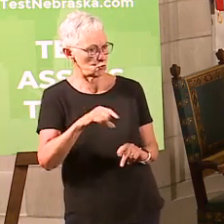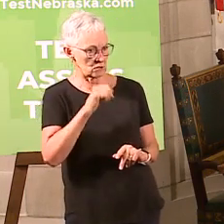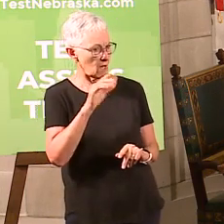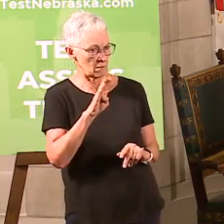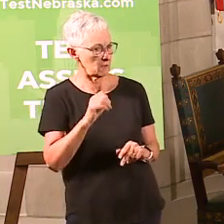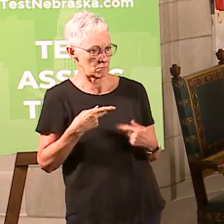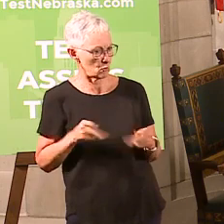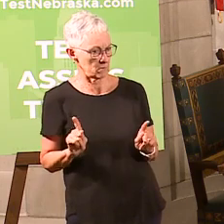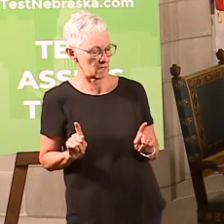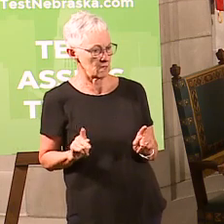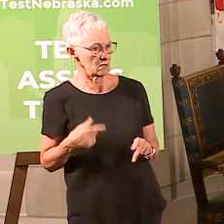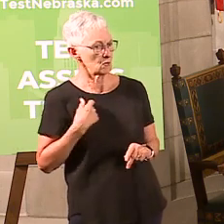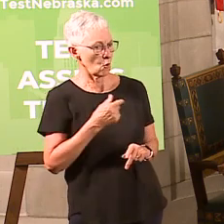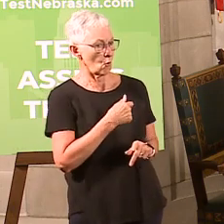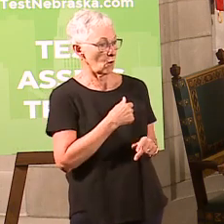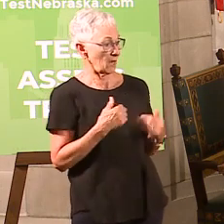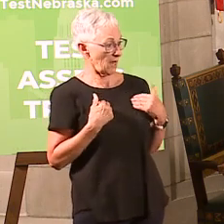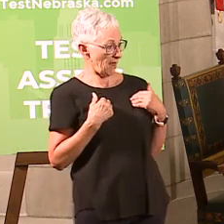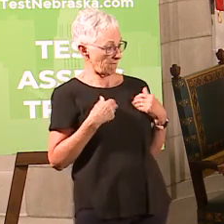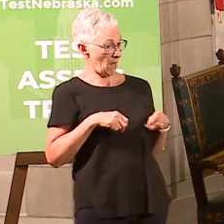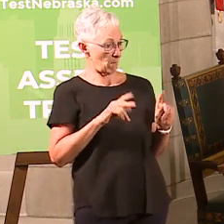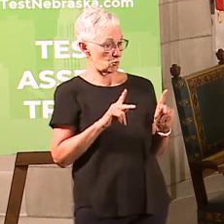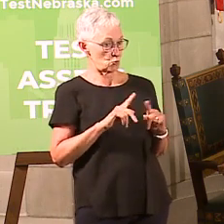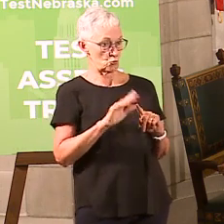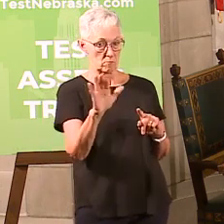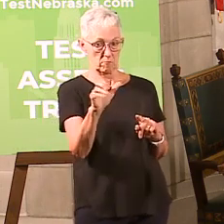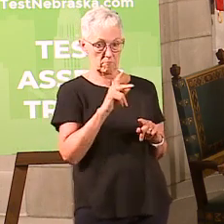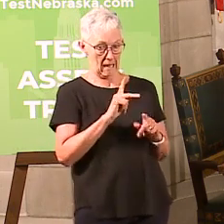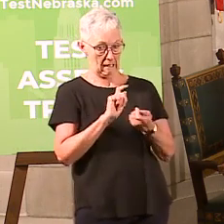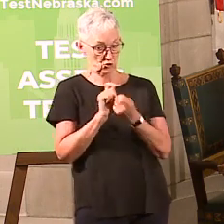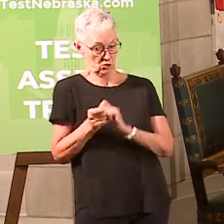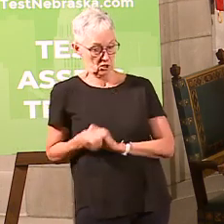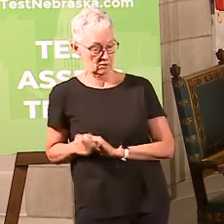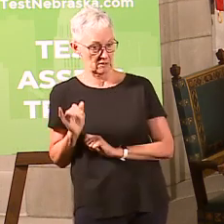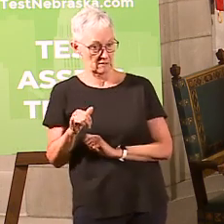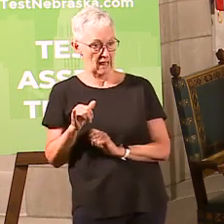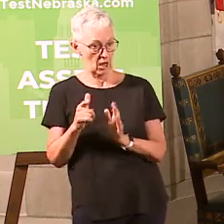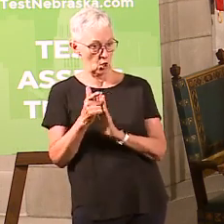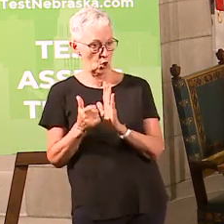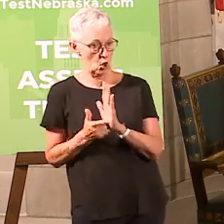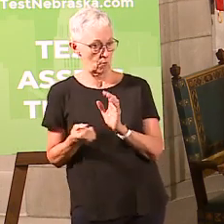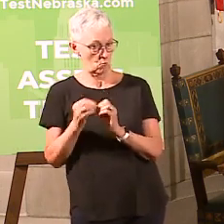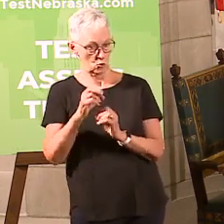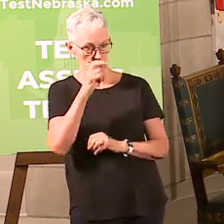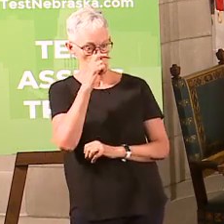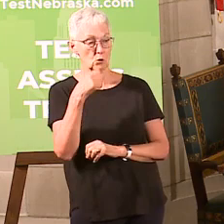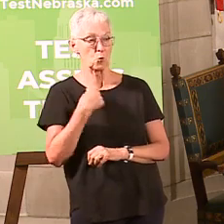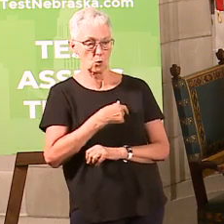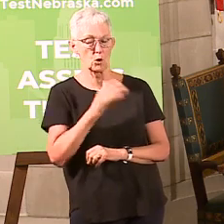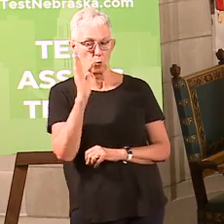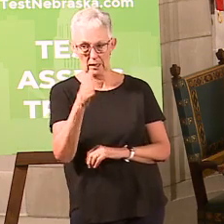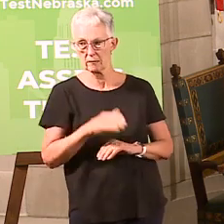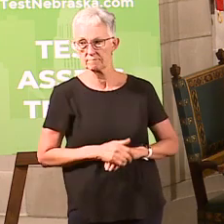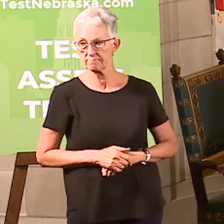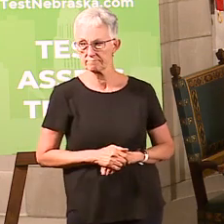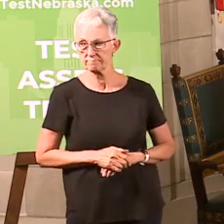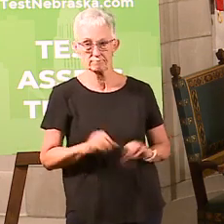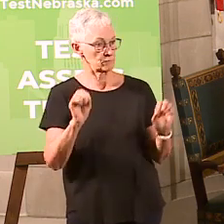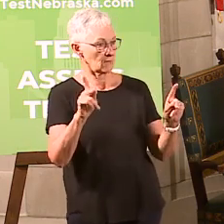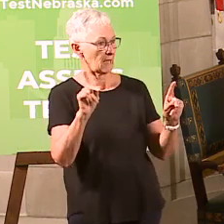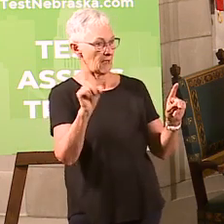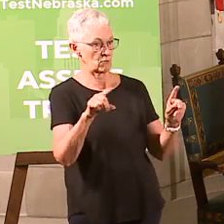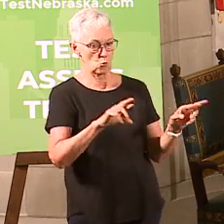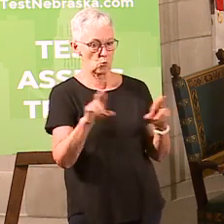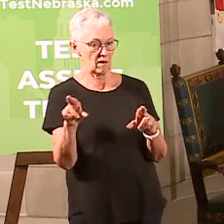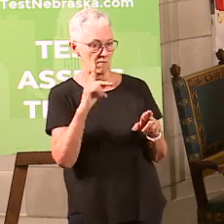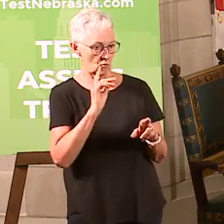there's an opportunity to be able to go back and get some of the things we asked for originally, we are interested. Well, again, folks, we got to get set up for our Spanish language briefing